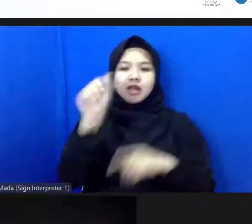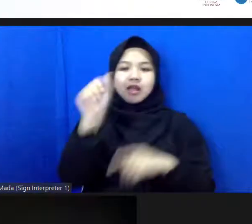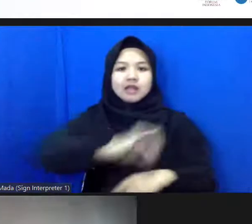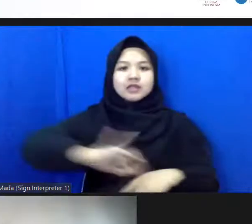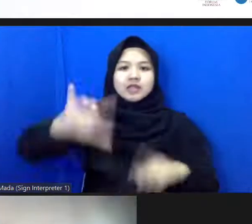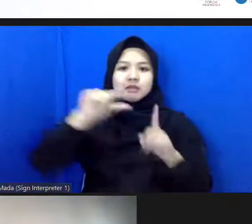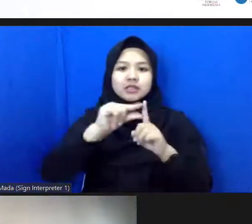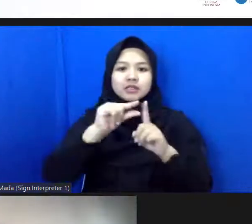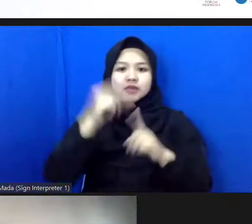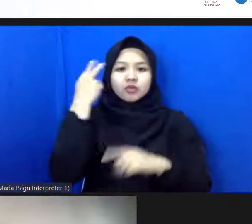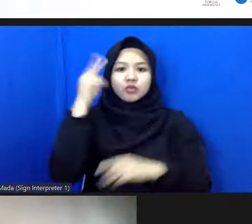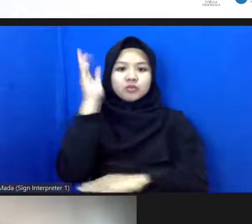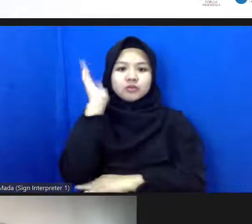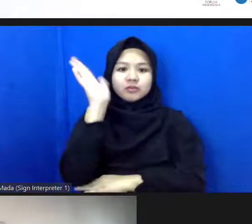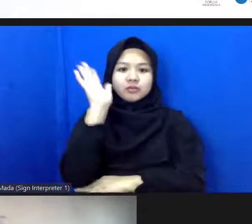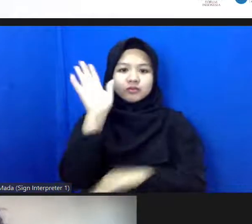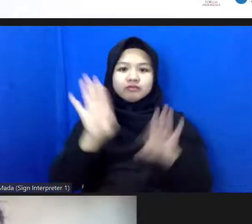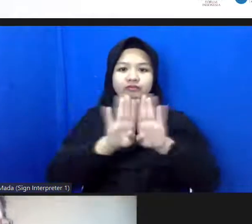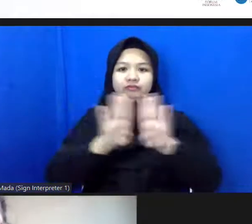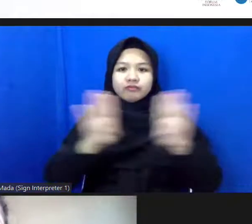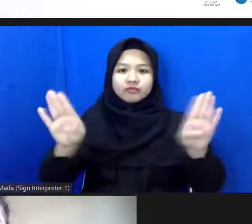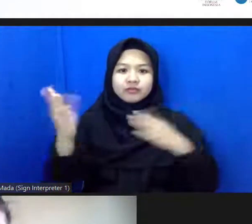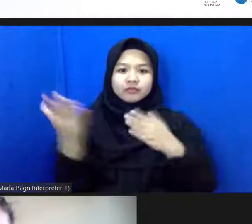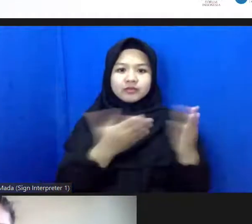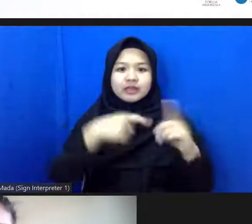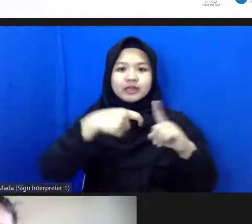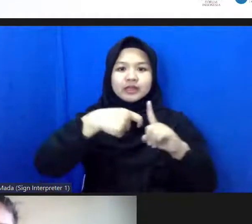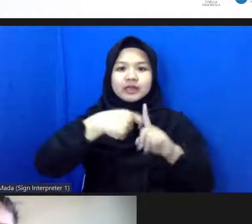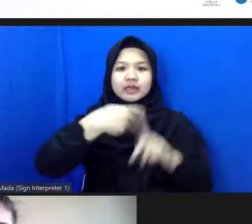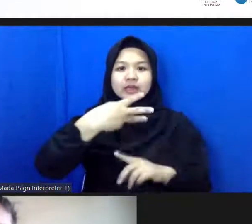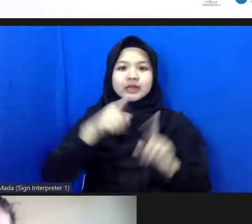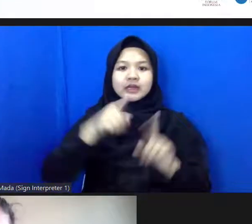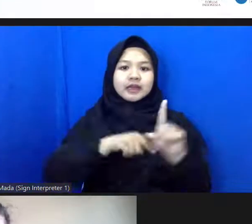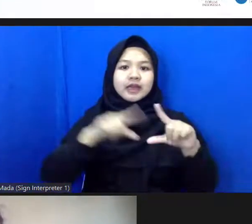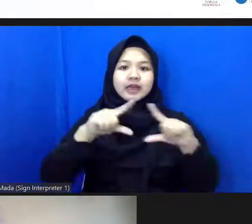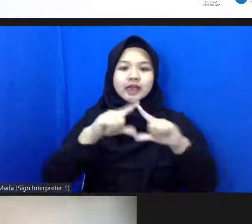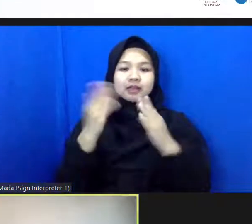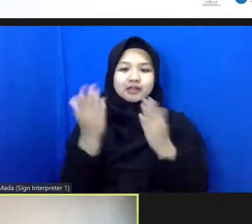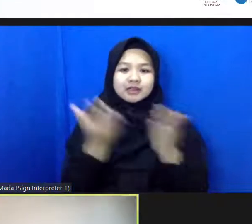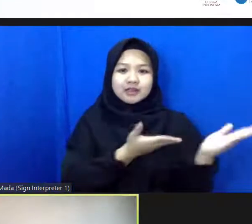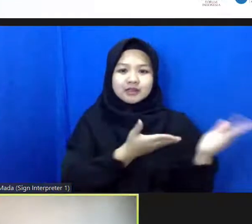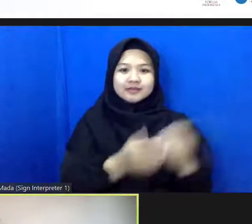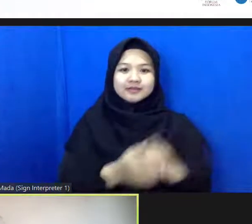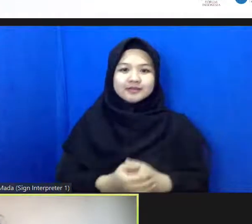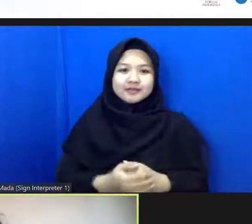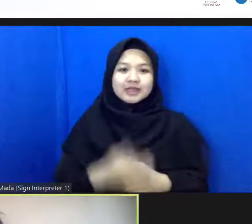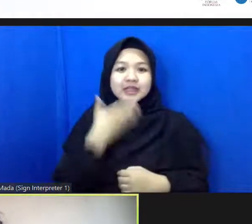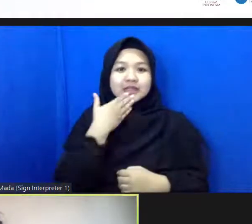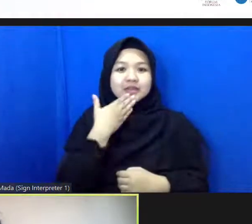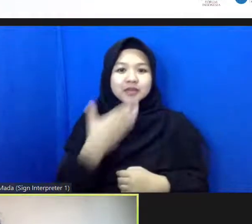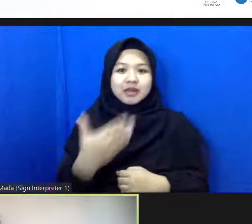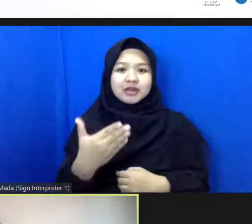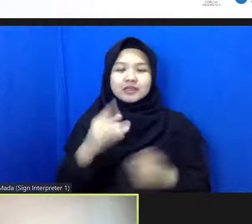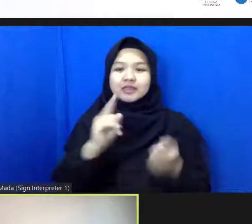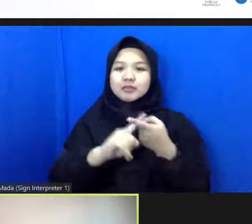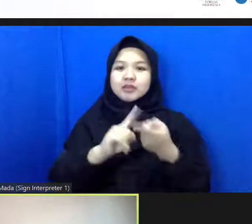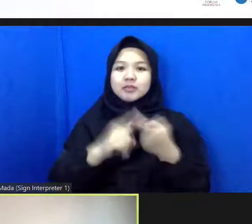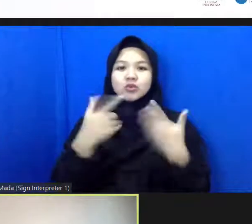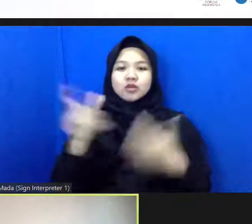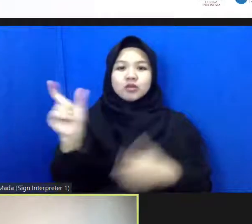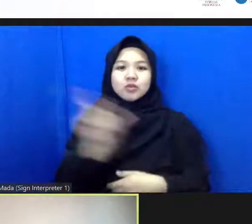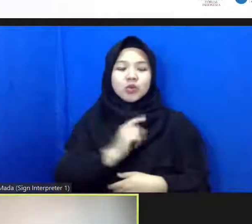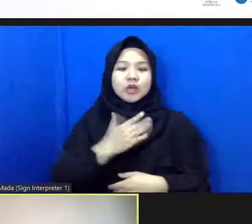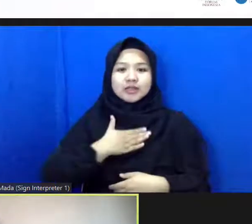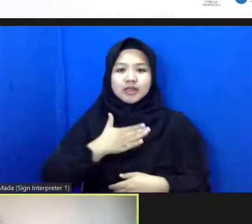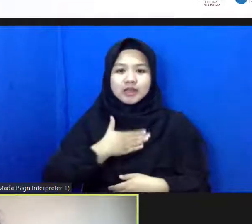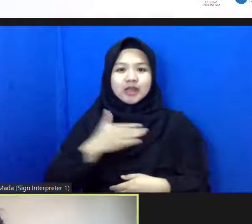opening remarks. So Keya, you may have the floor. Thanks, Redsky, and thanks, colleagues, for having me here today